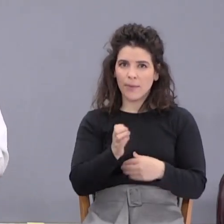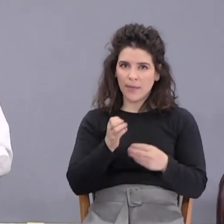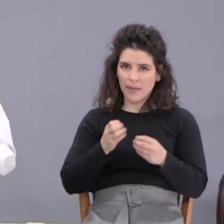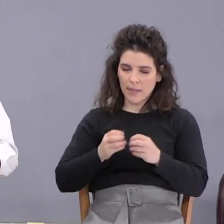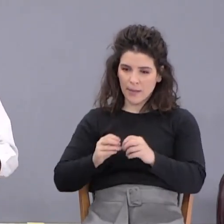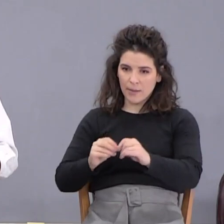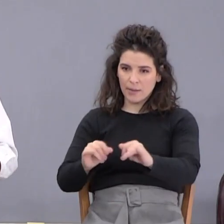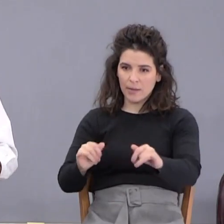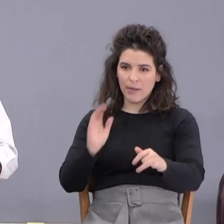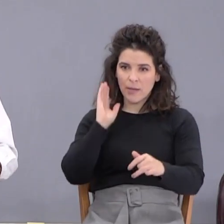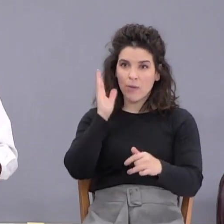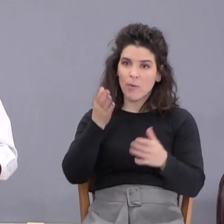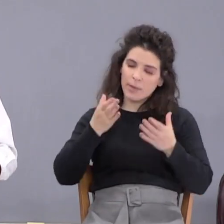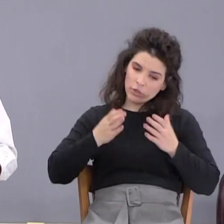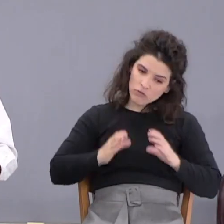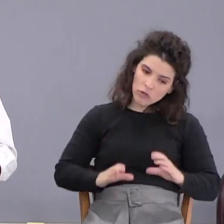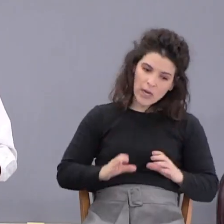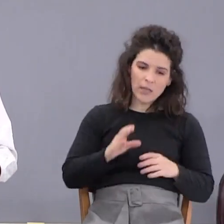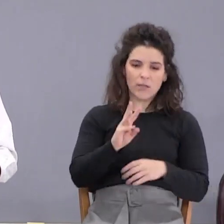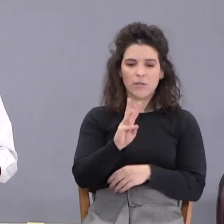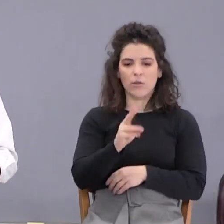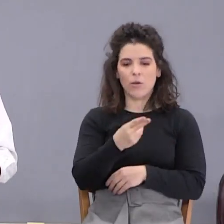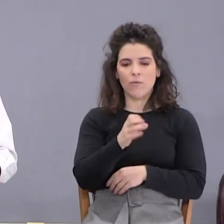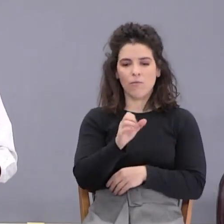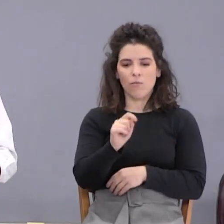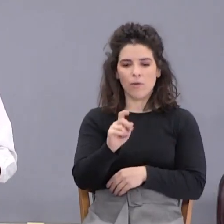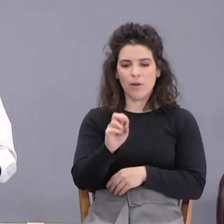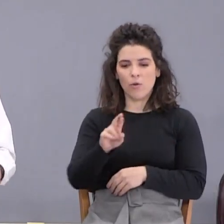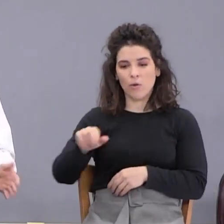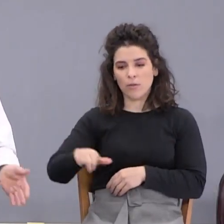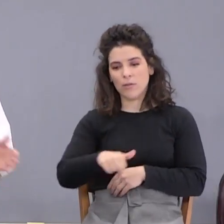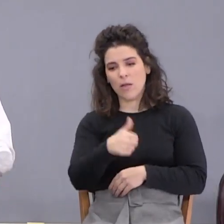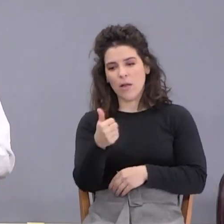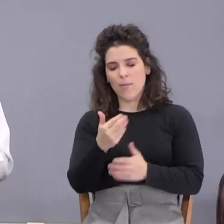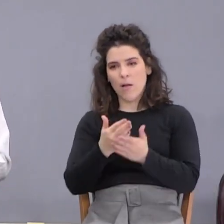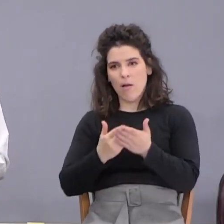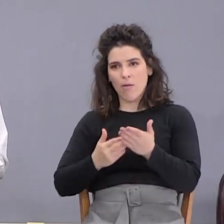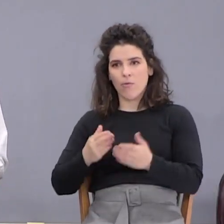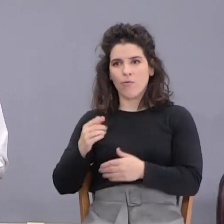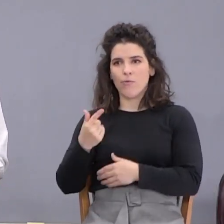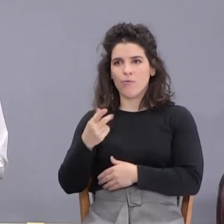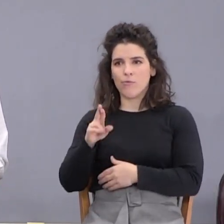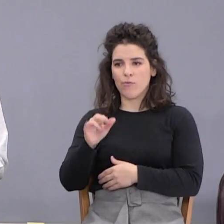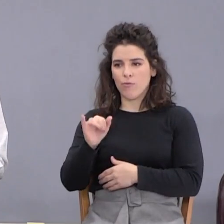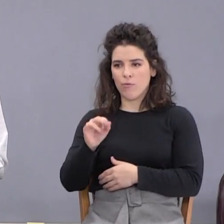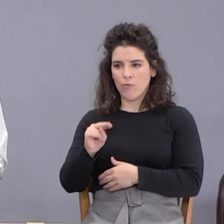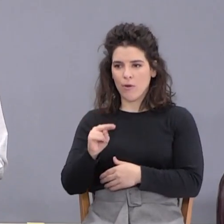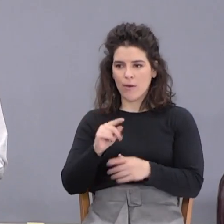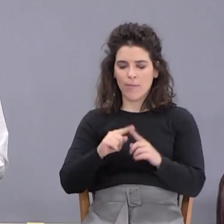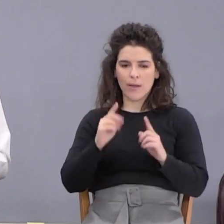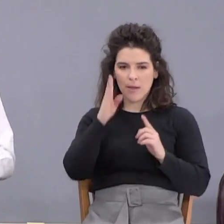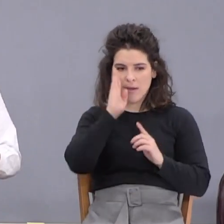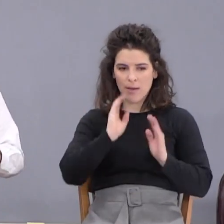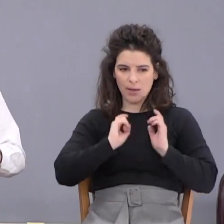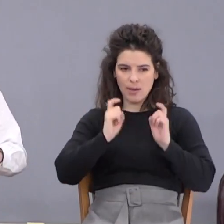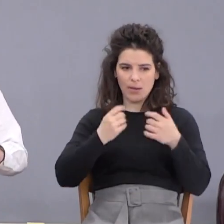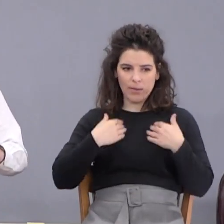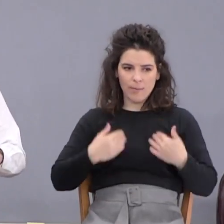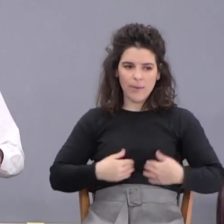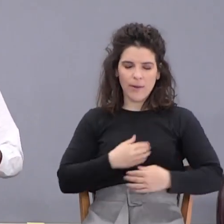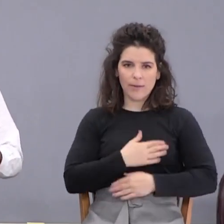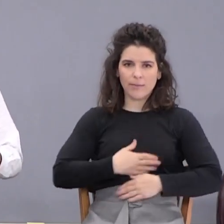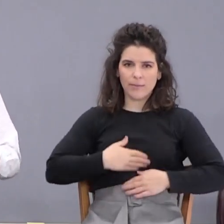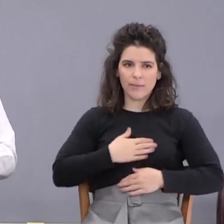grain, it may chance of wheat, or of some other grain. But God giveth it a body as it hath pleased him, and to